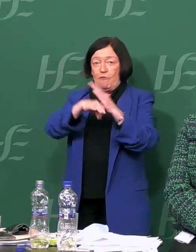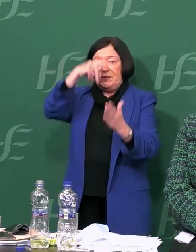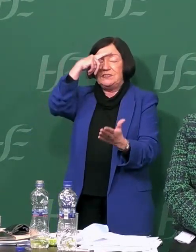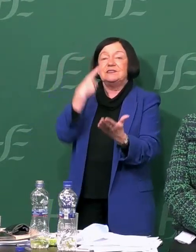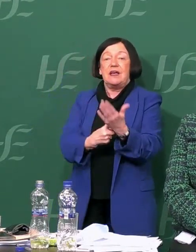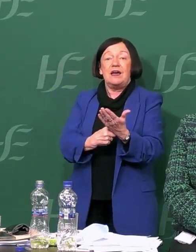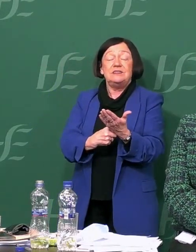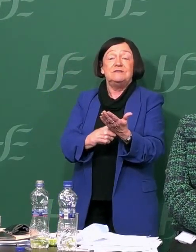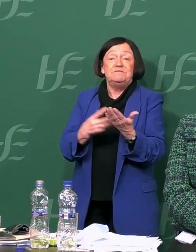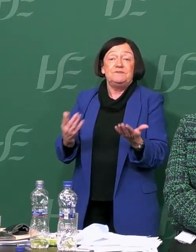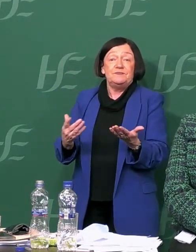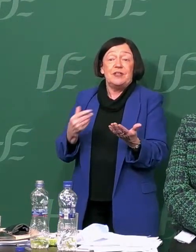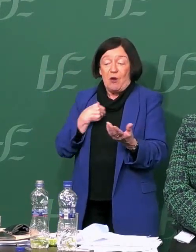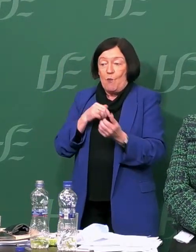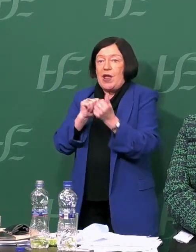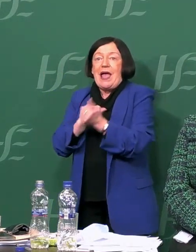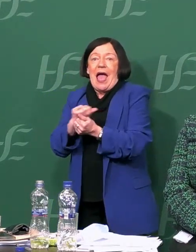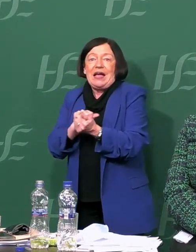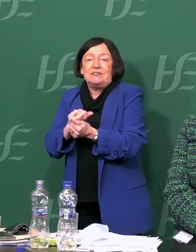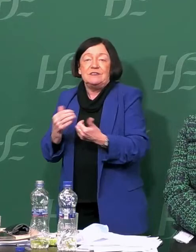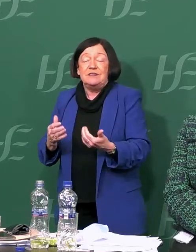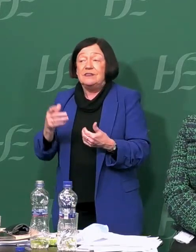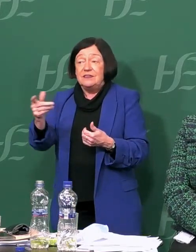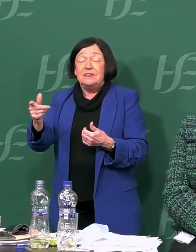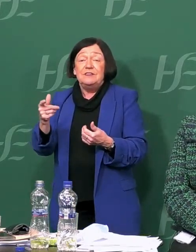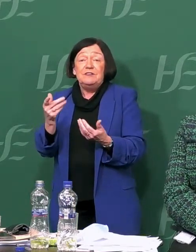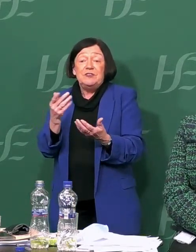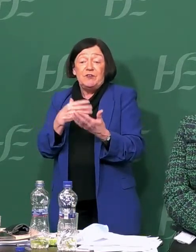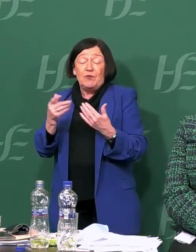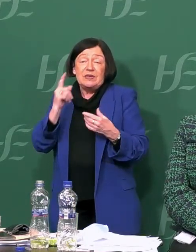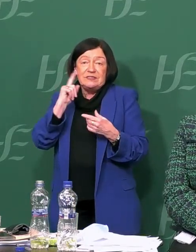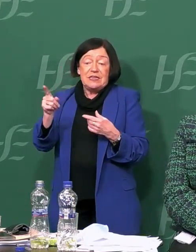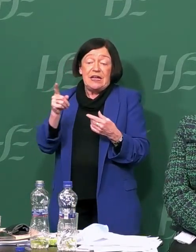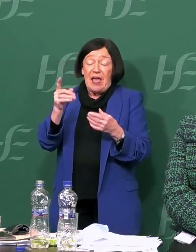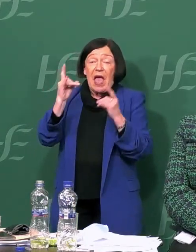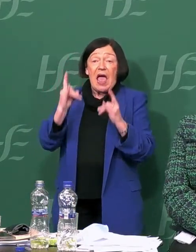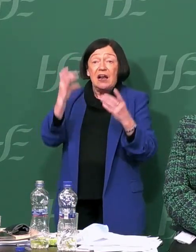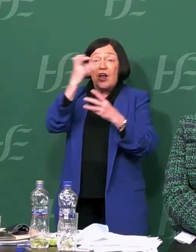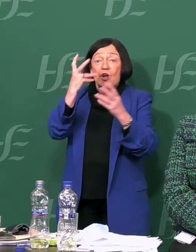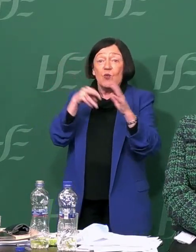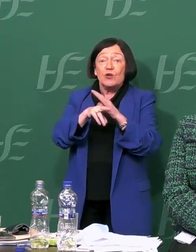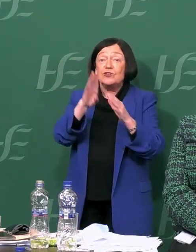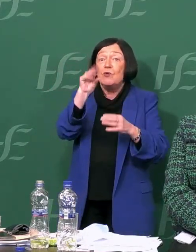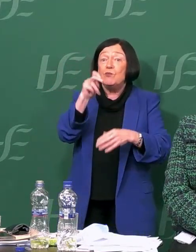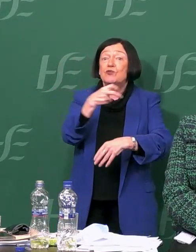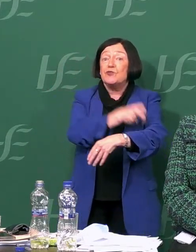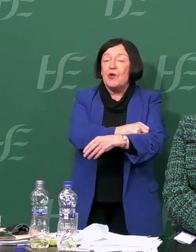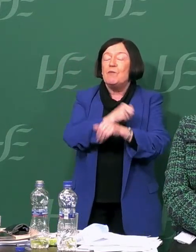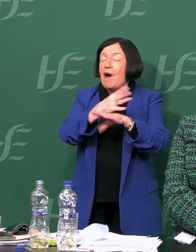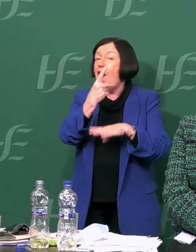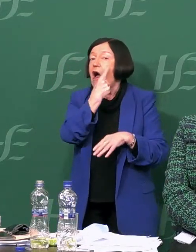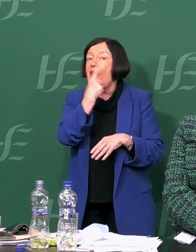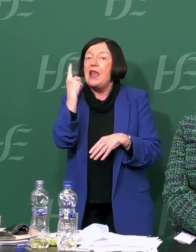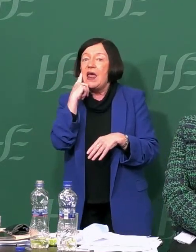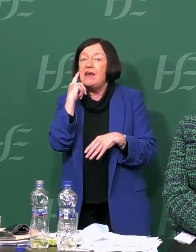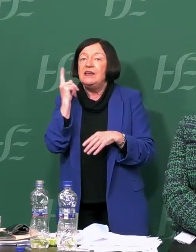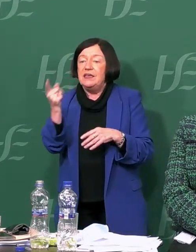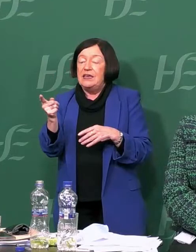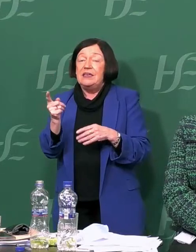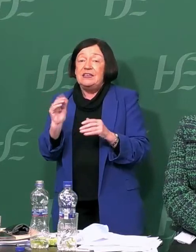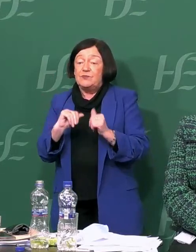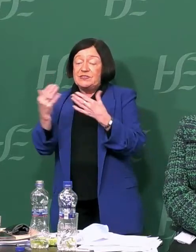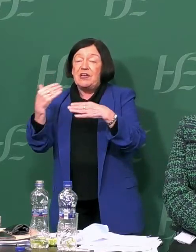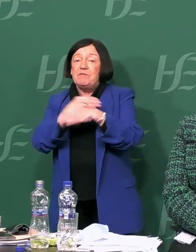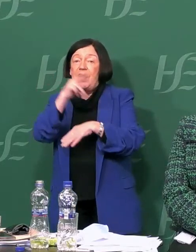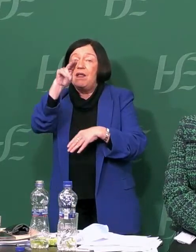we execute then after that. So we were certainly anxious to see the healthcare workers booster program, but all evidence is assessed by NIAC, and they're